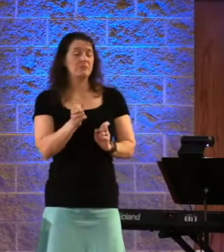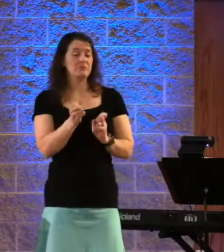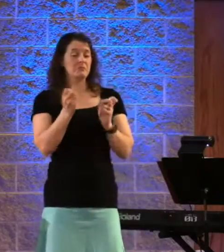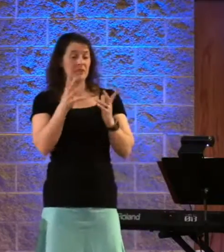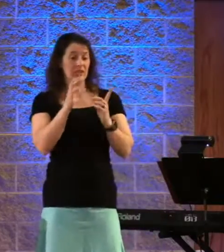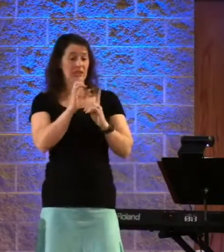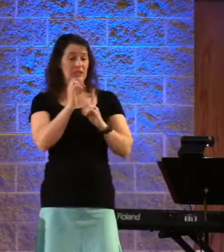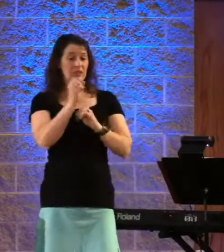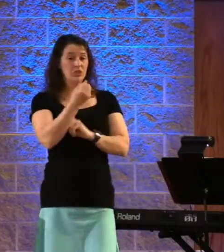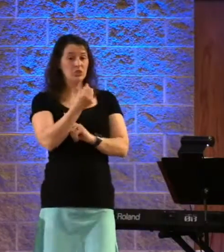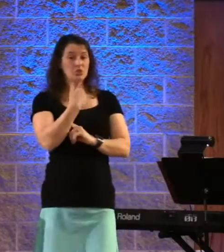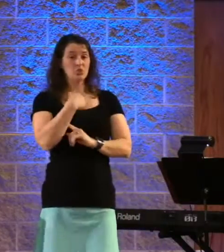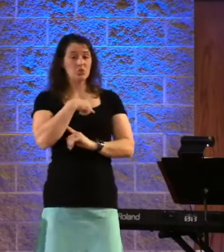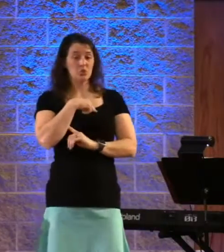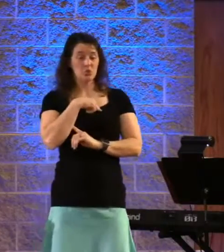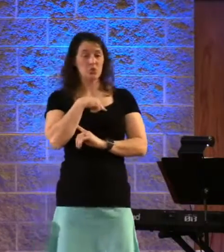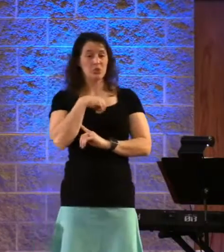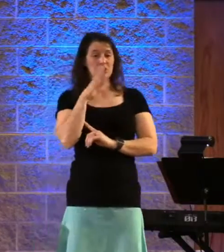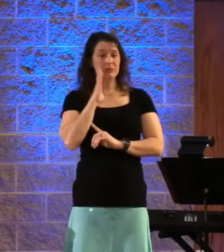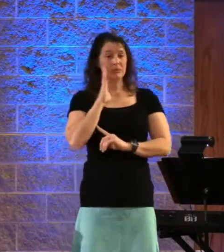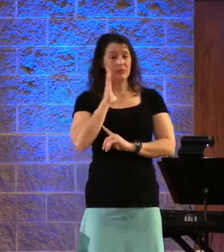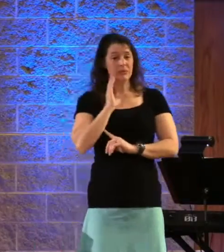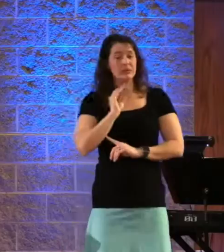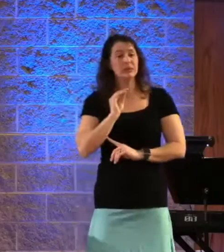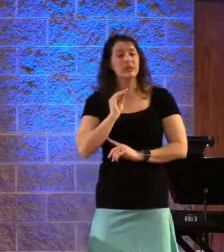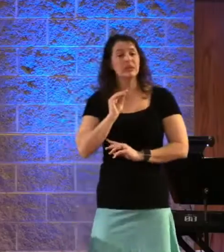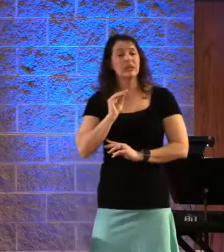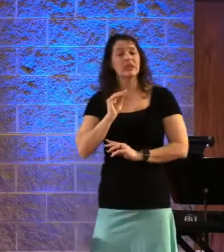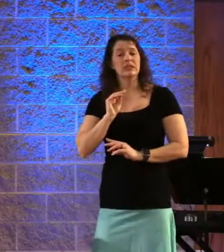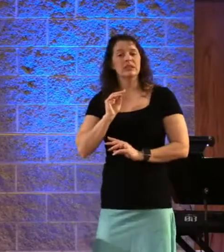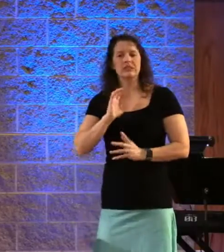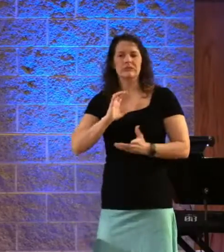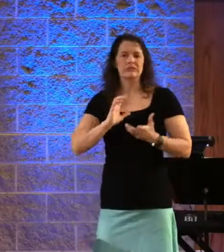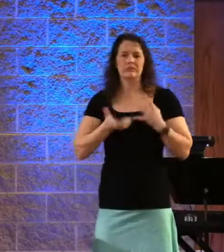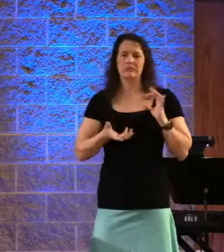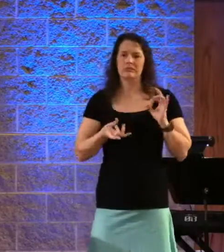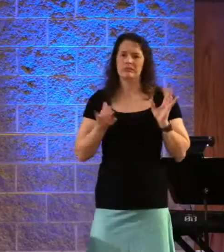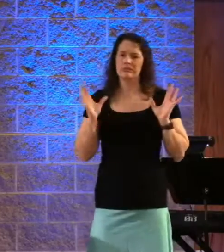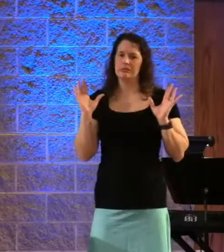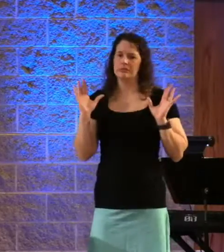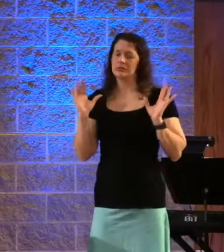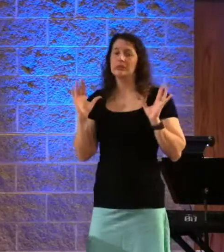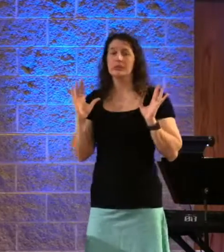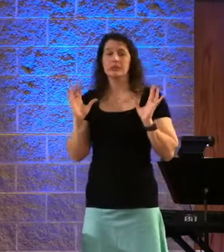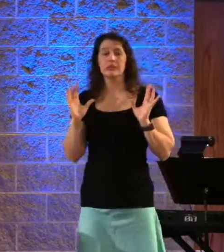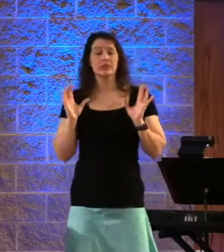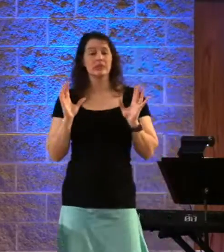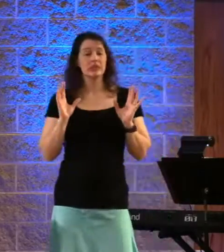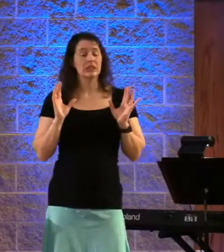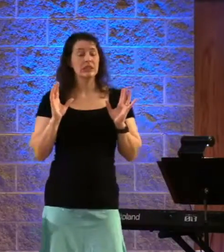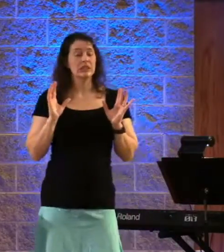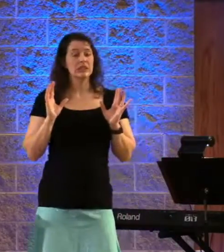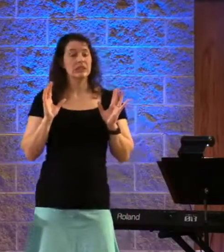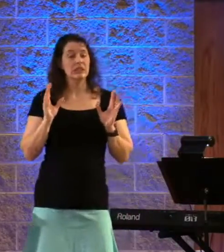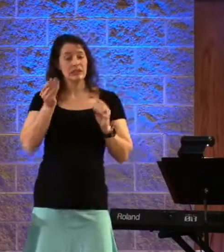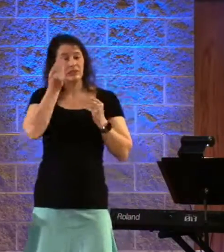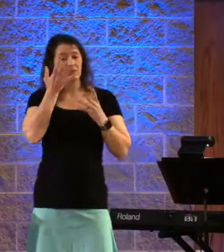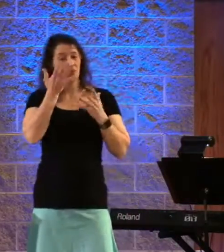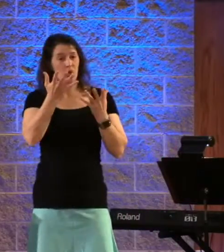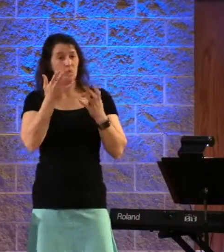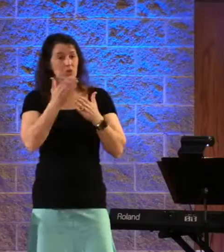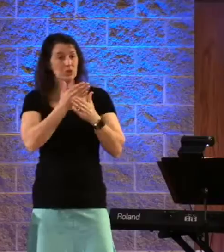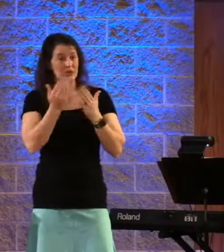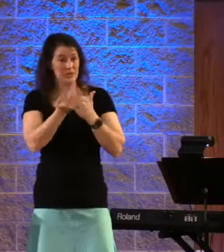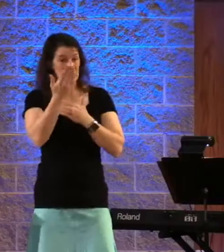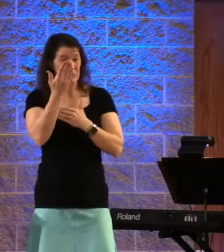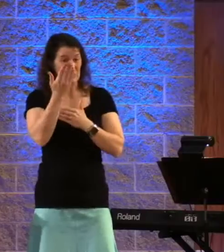the situations that we find ourselves in or people find themselves in can be messy. And the insights I want to share with you this morning are